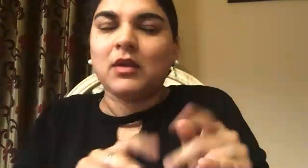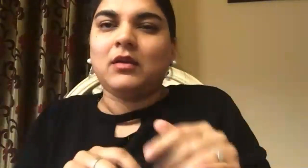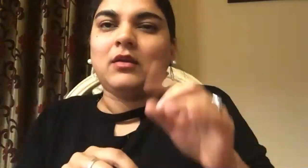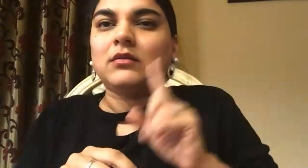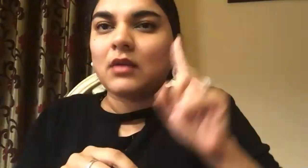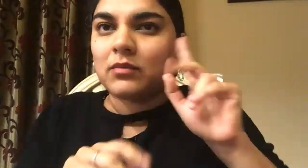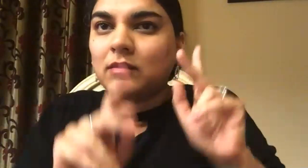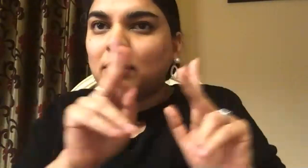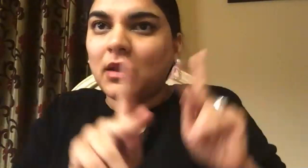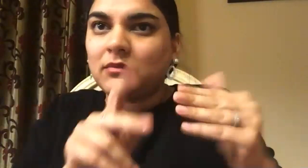achieved.